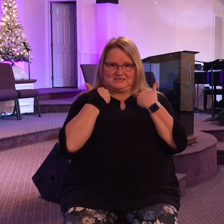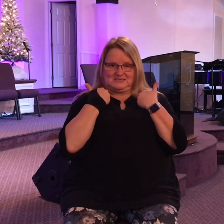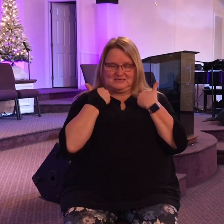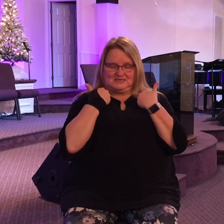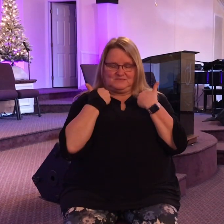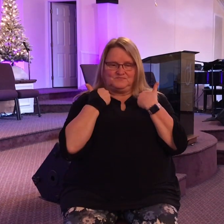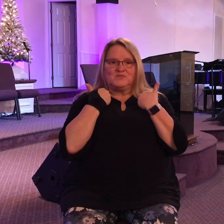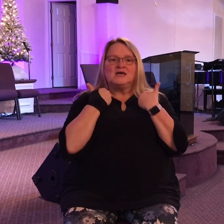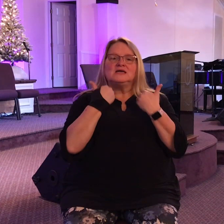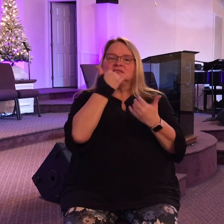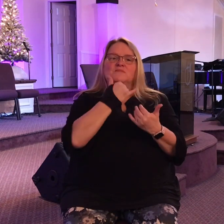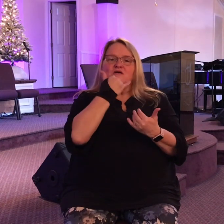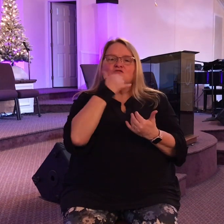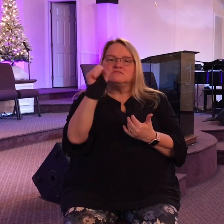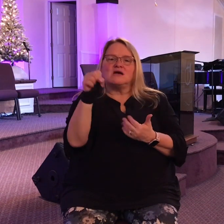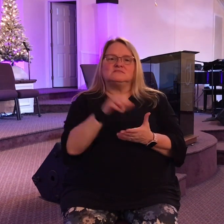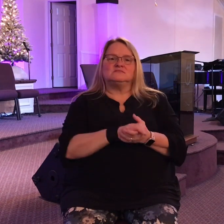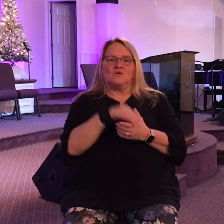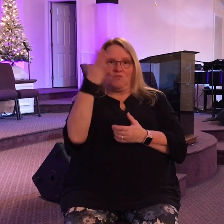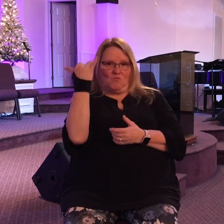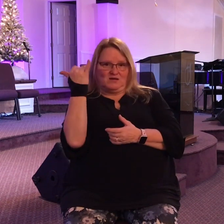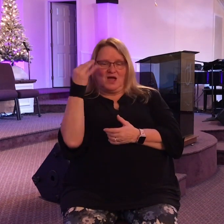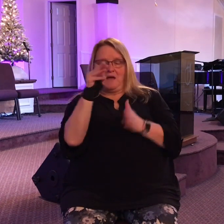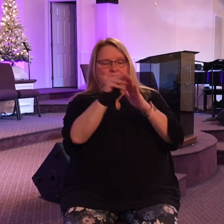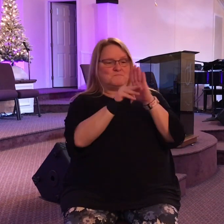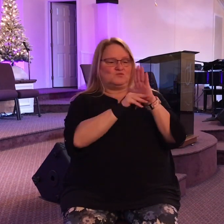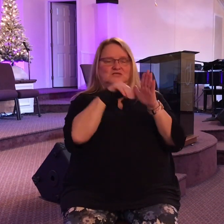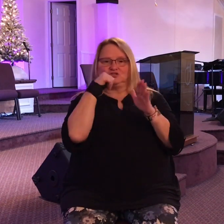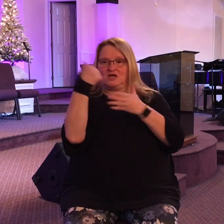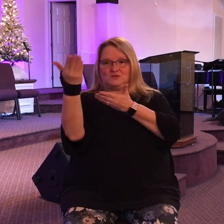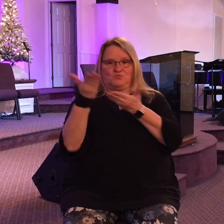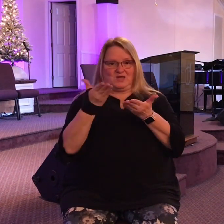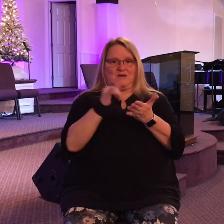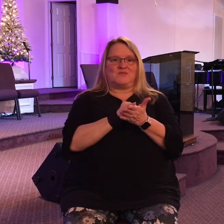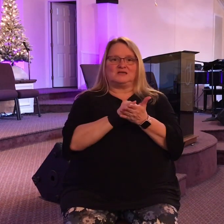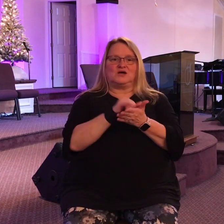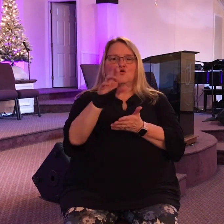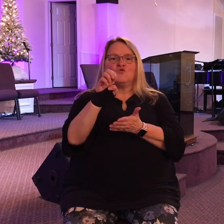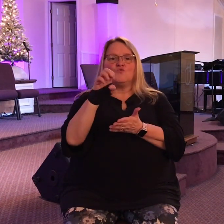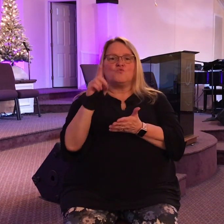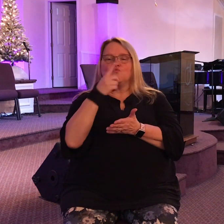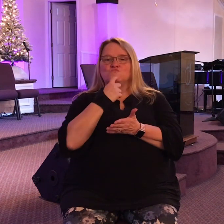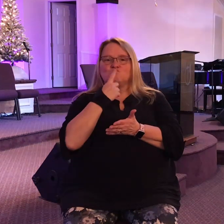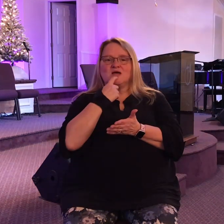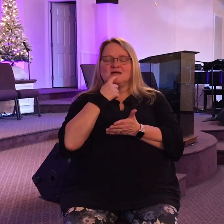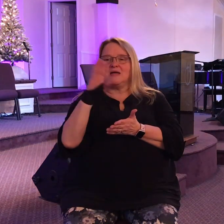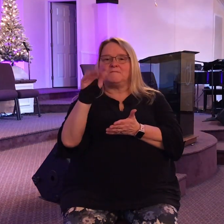break the hearts of some of the people, but Moses didn't come down off the mountain with a red-back hymnal and a King James Bible.